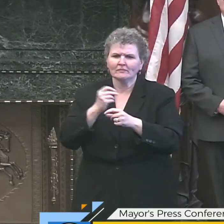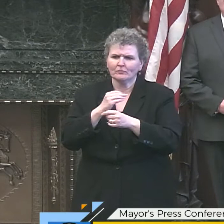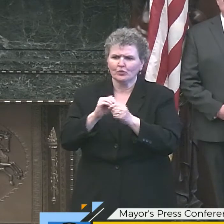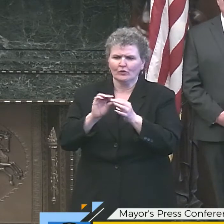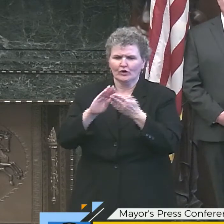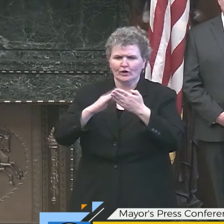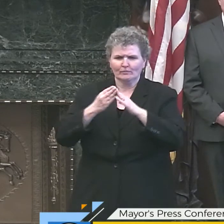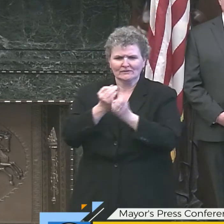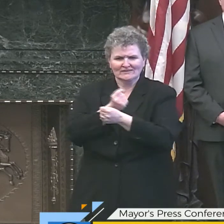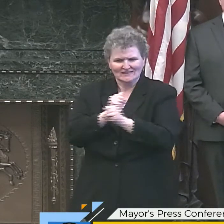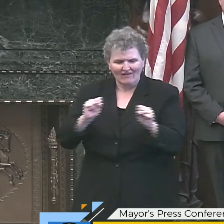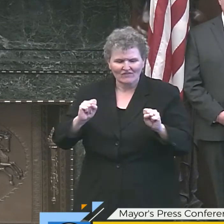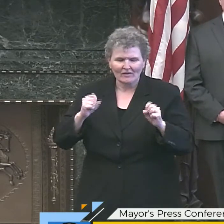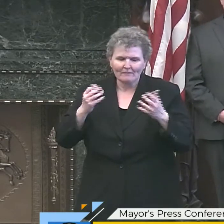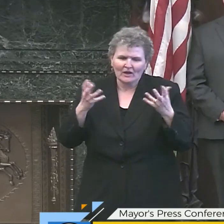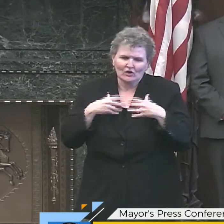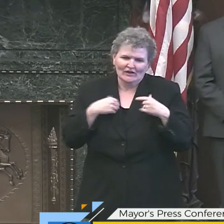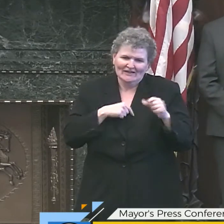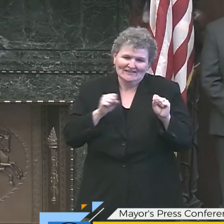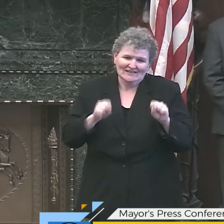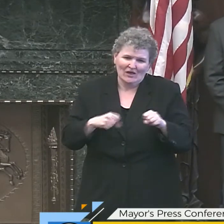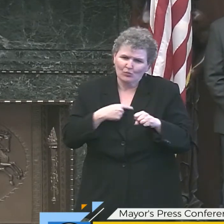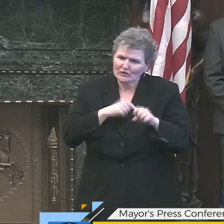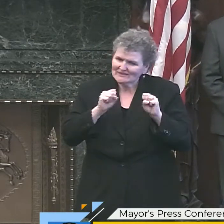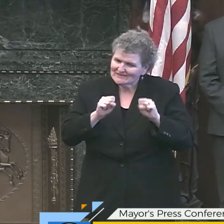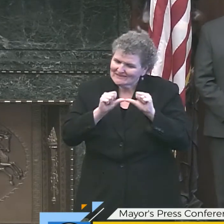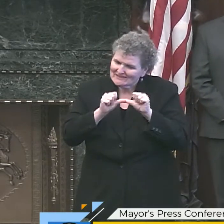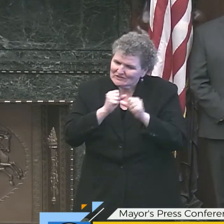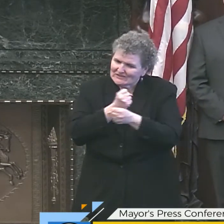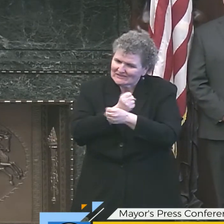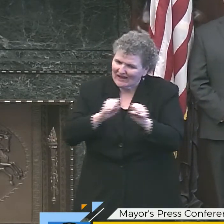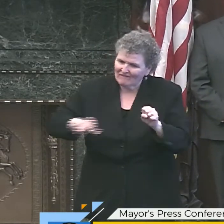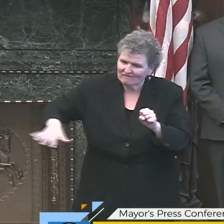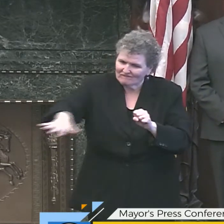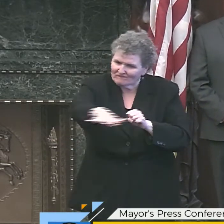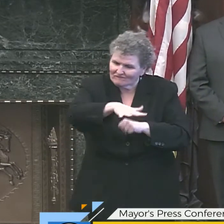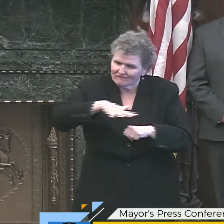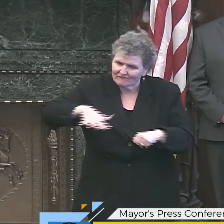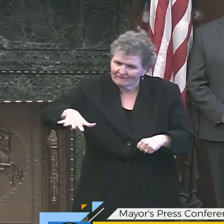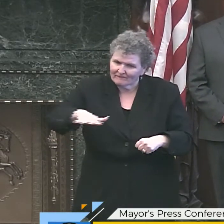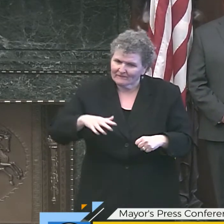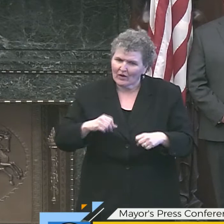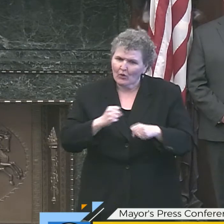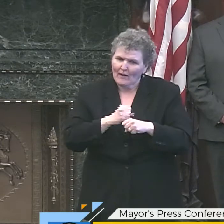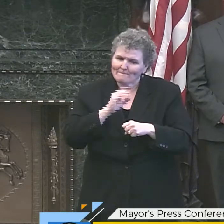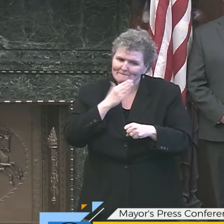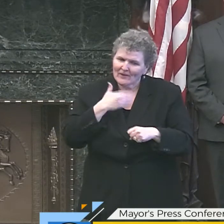the circumstances, and we're going to continue to do that. Okay, thank you.